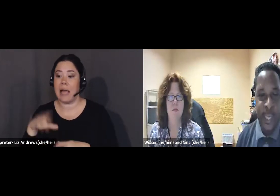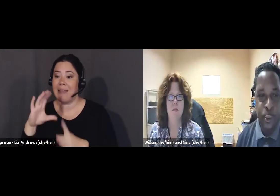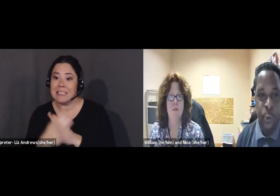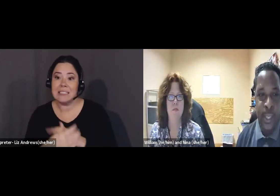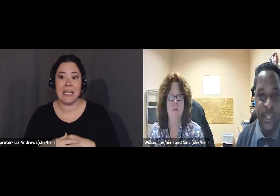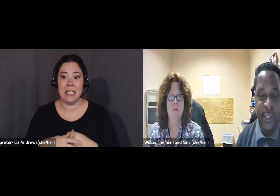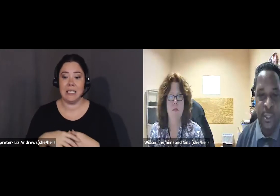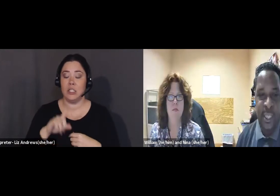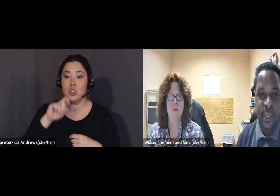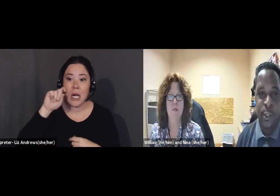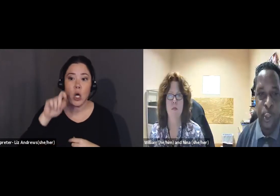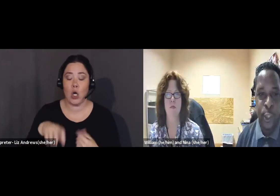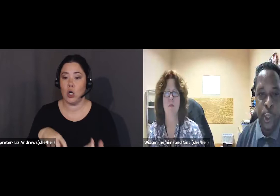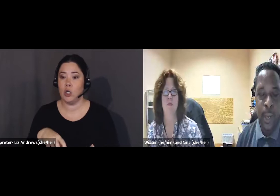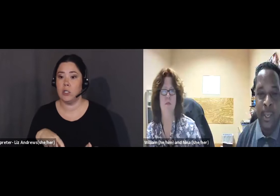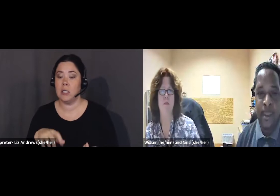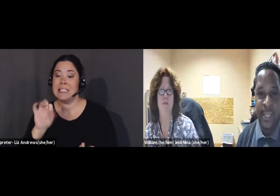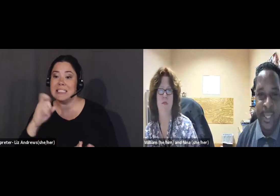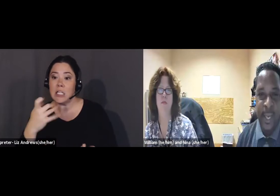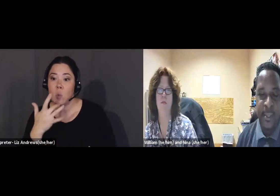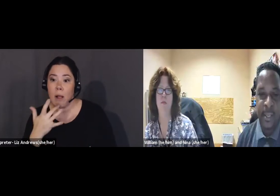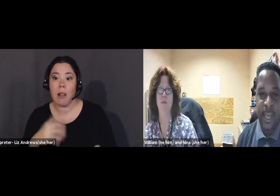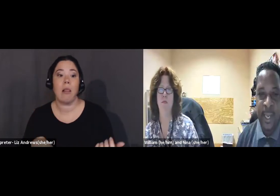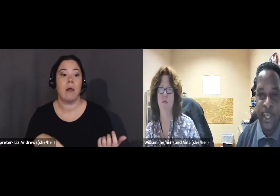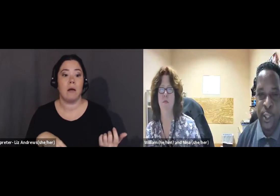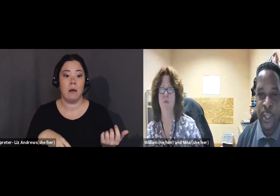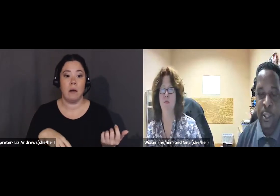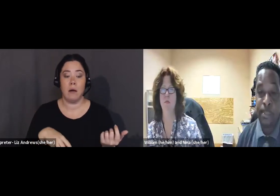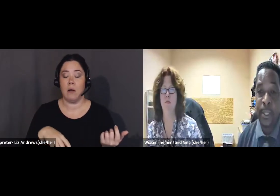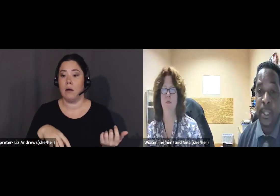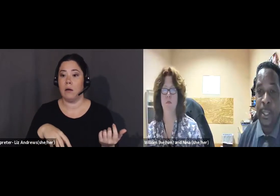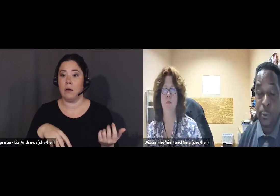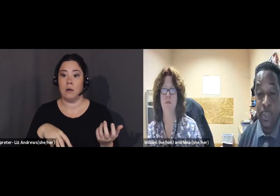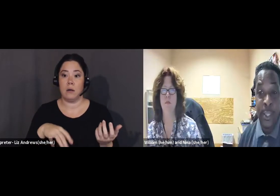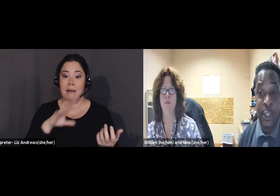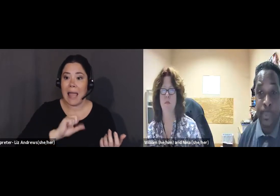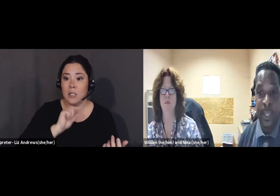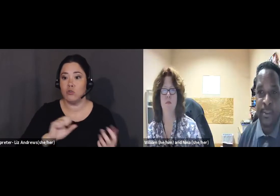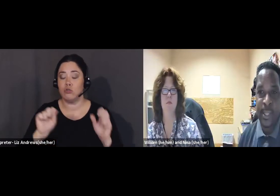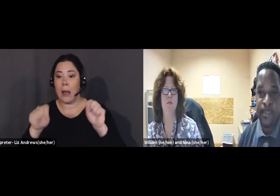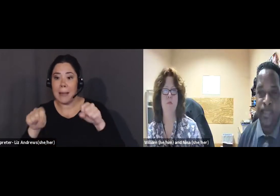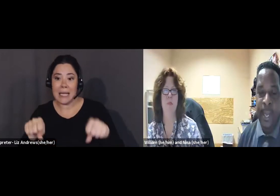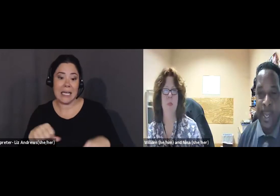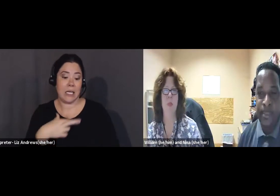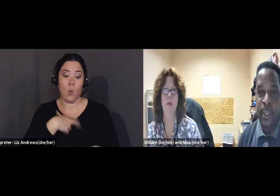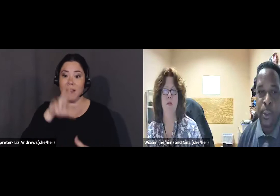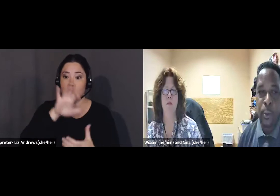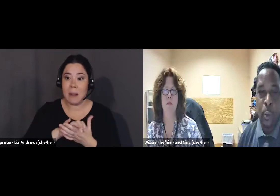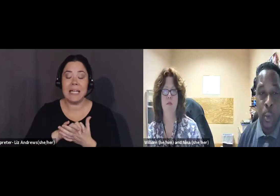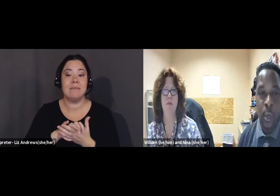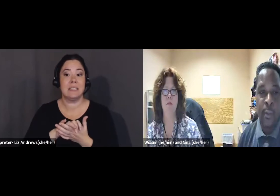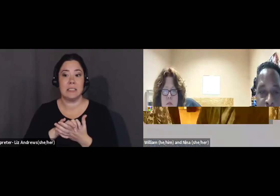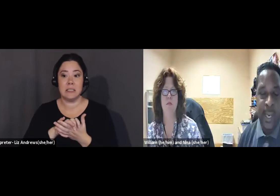gender, sexual orientation, socioeconomic status, age, ability, religious beliefs,